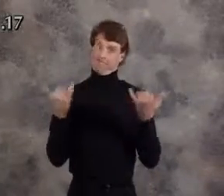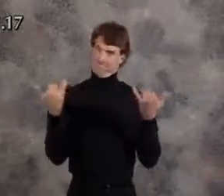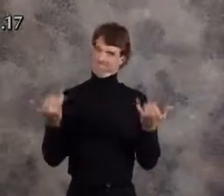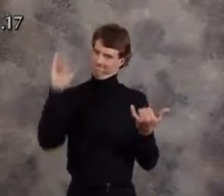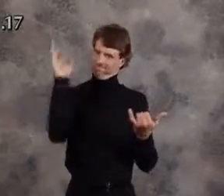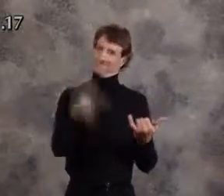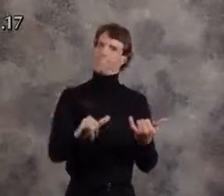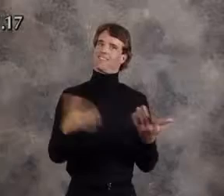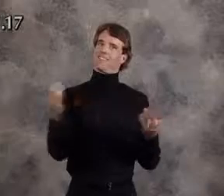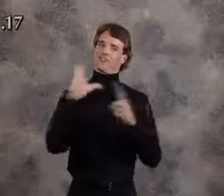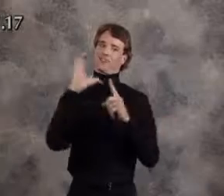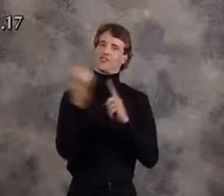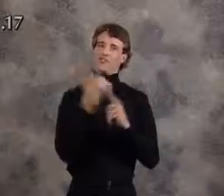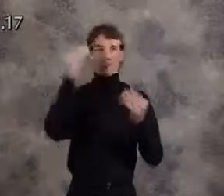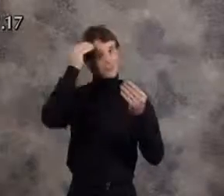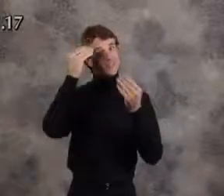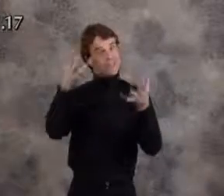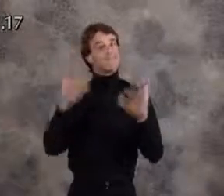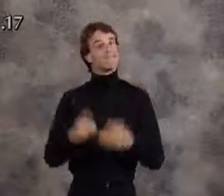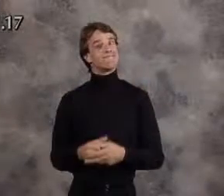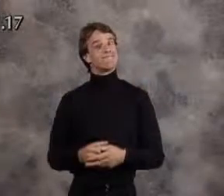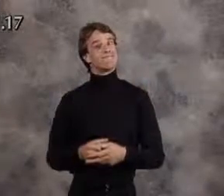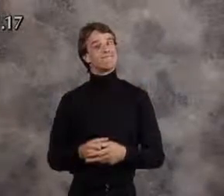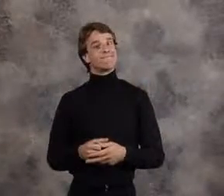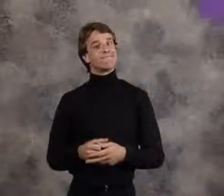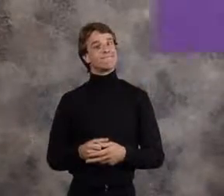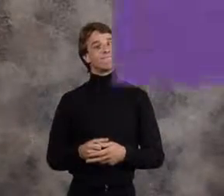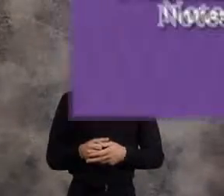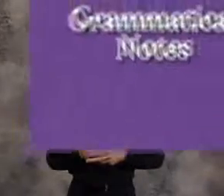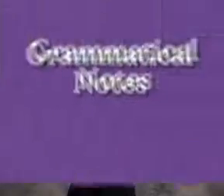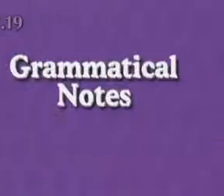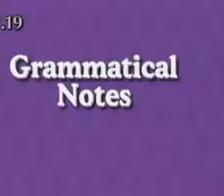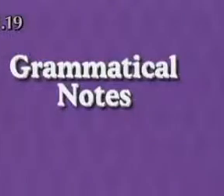Okay, well, that's our cultural information for now.